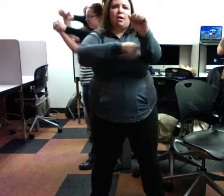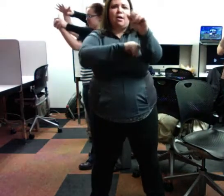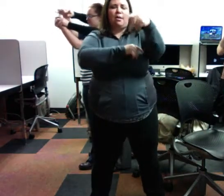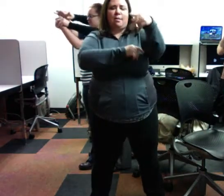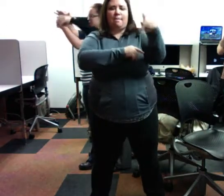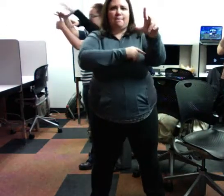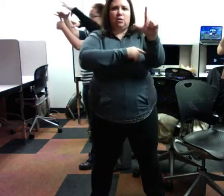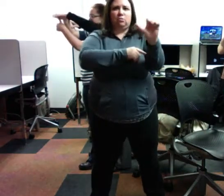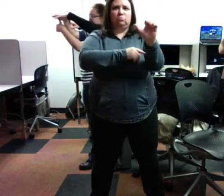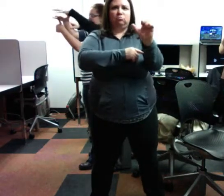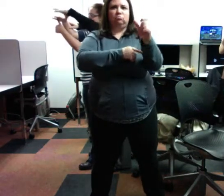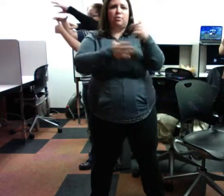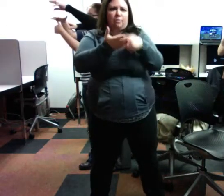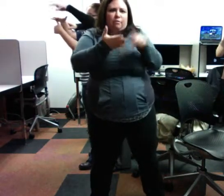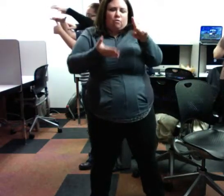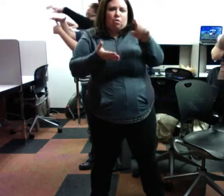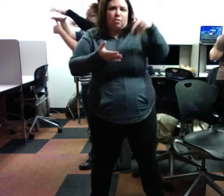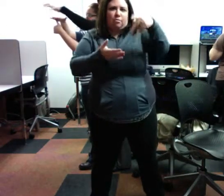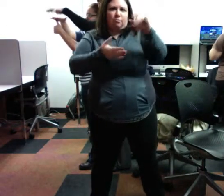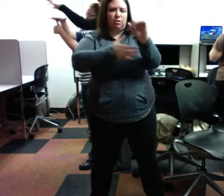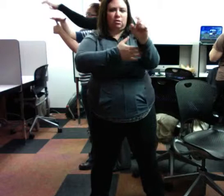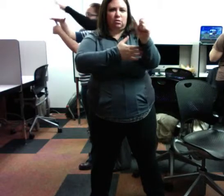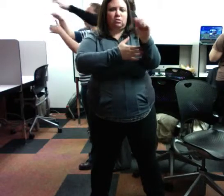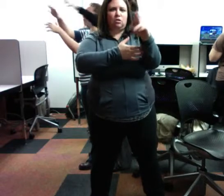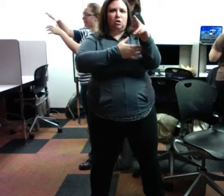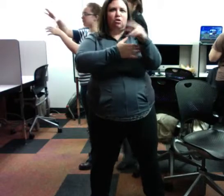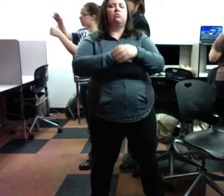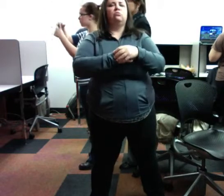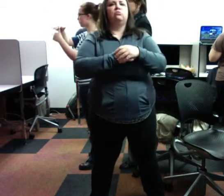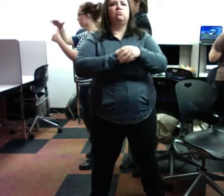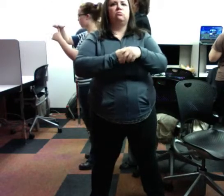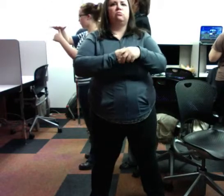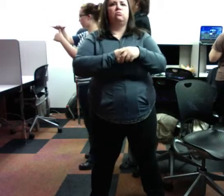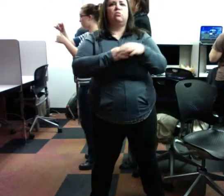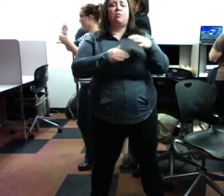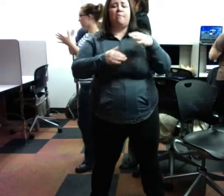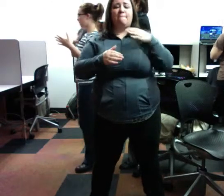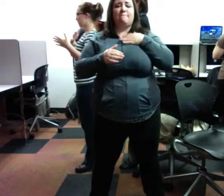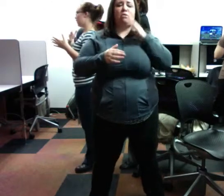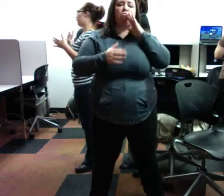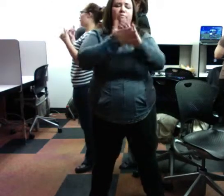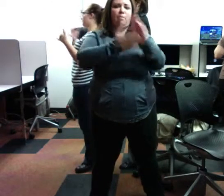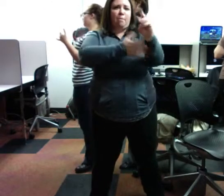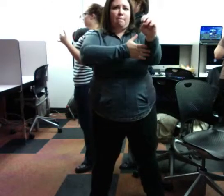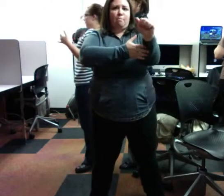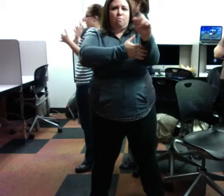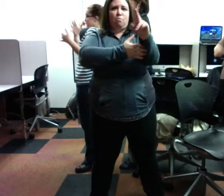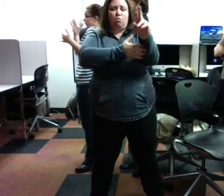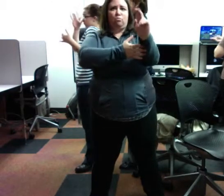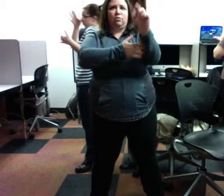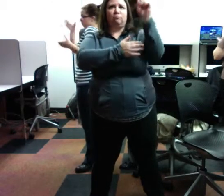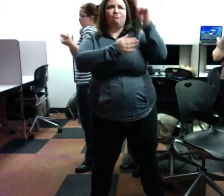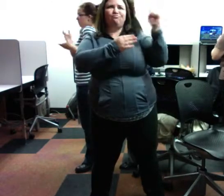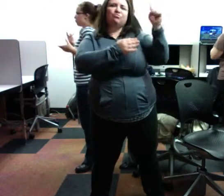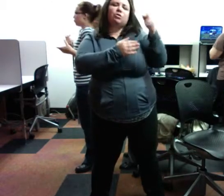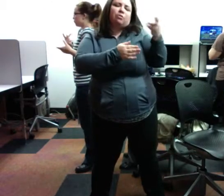of Apple's current renaissance. And Lorene and I have a wonderful family together. I'm pretty sure none of this would